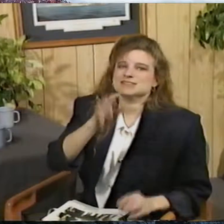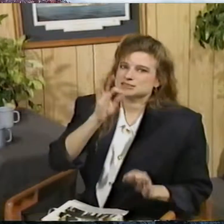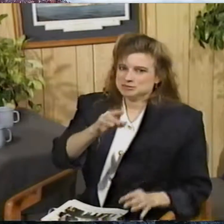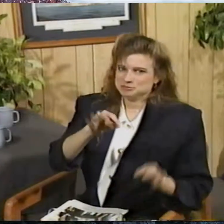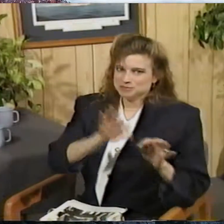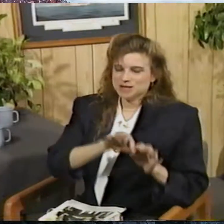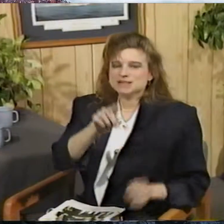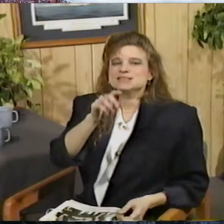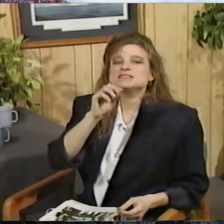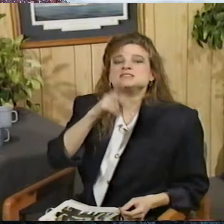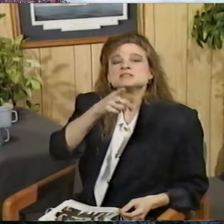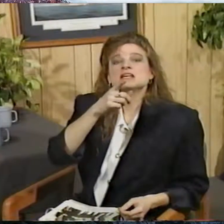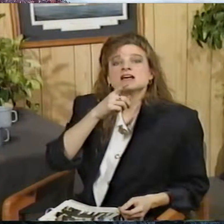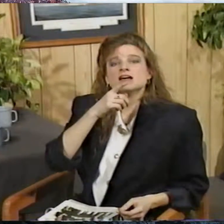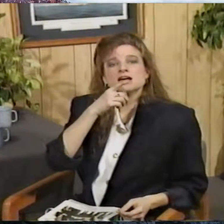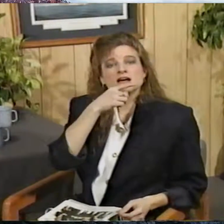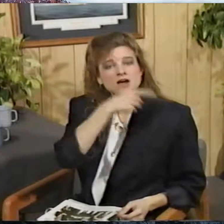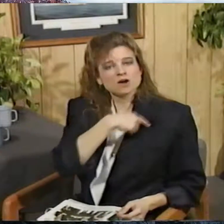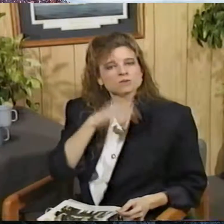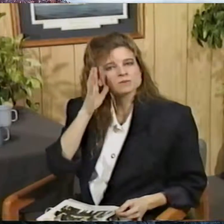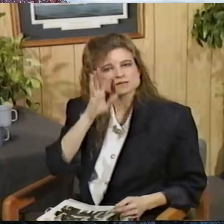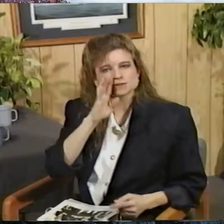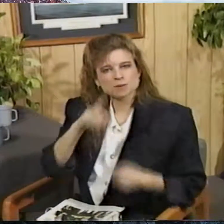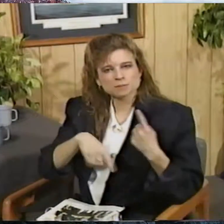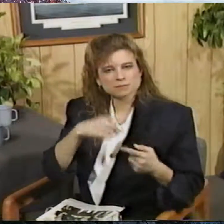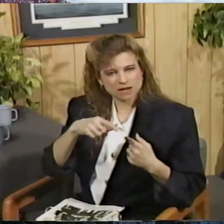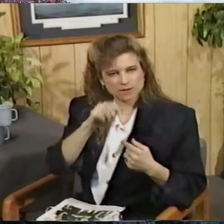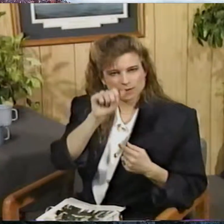Do you know how to pronounce my name? Perfect, that's very important.